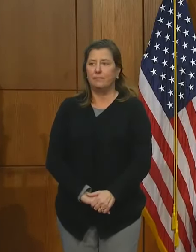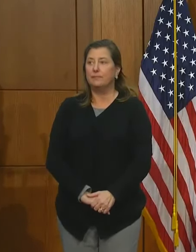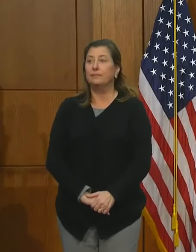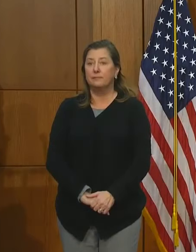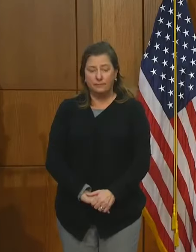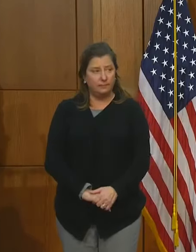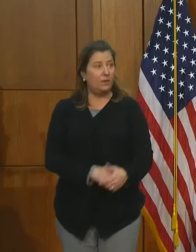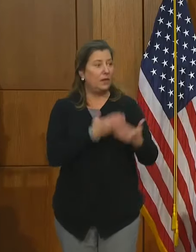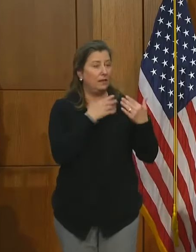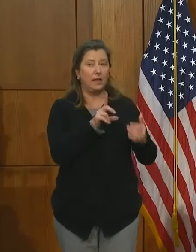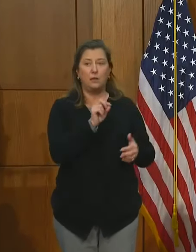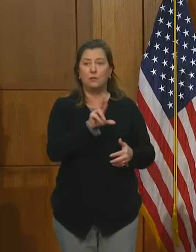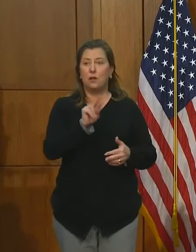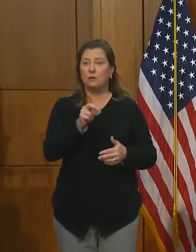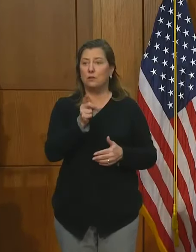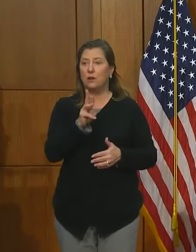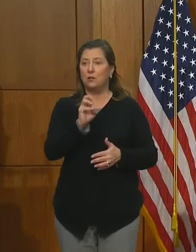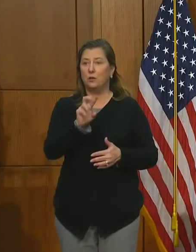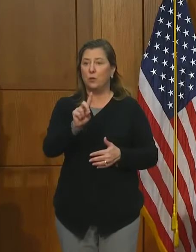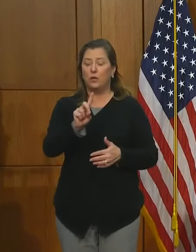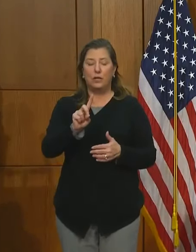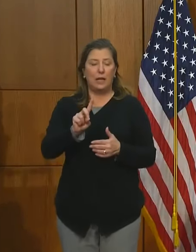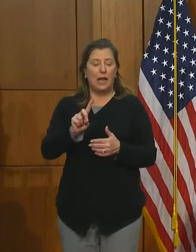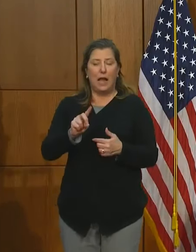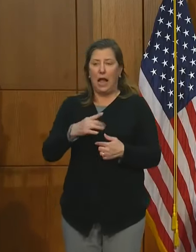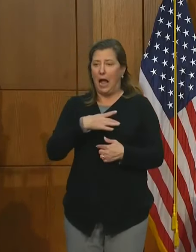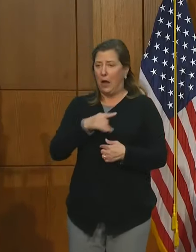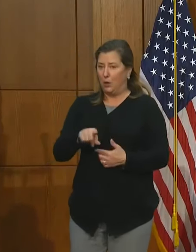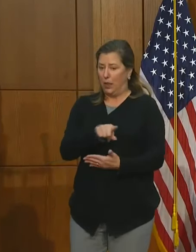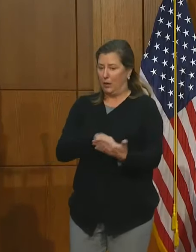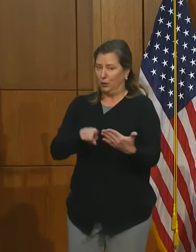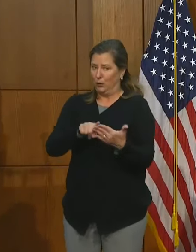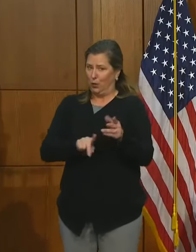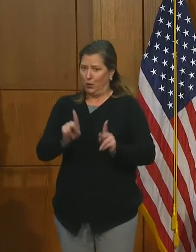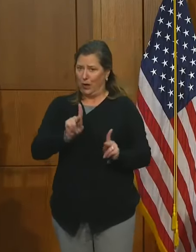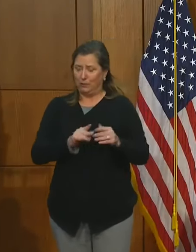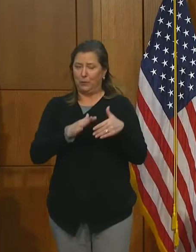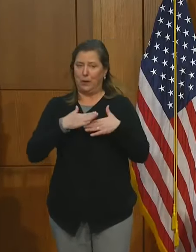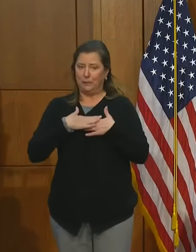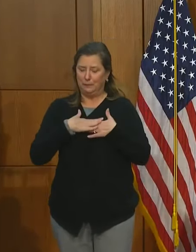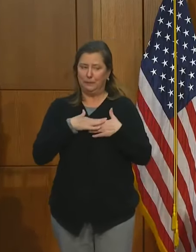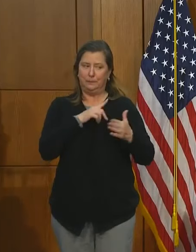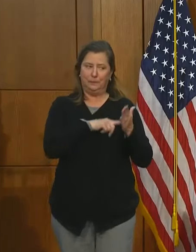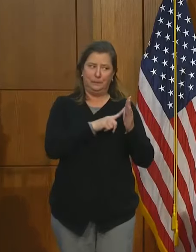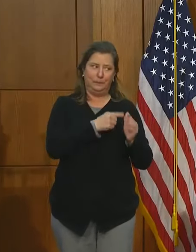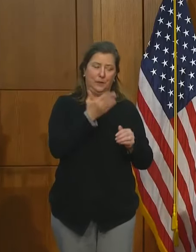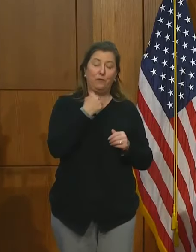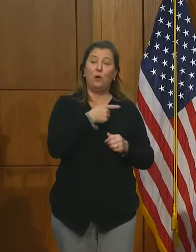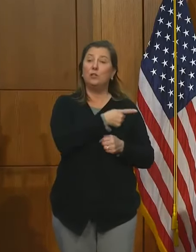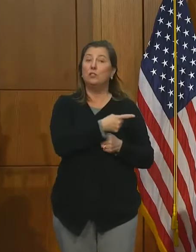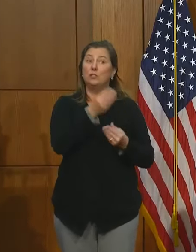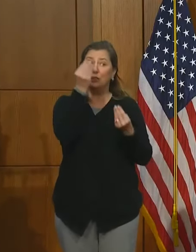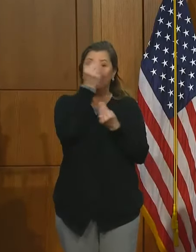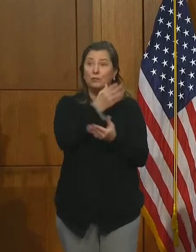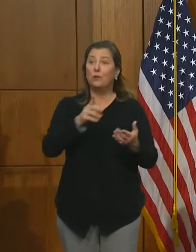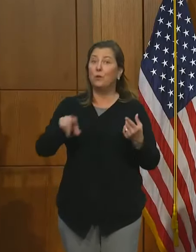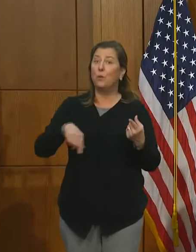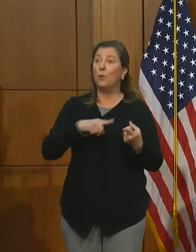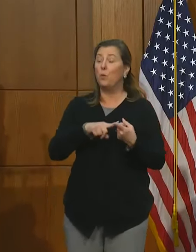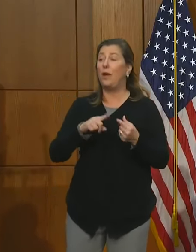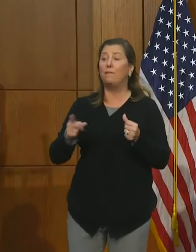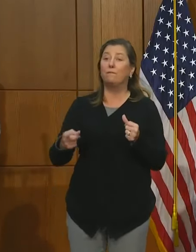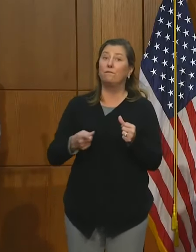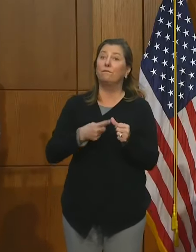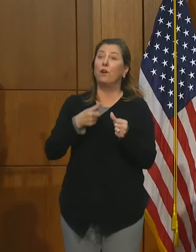Mm-hmm. Thank you, Dr. Underwood, and I'd never like to correct people, but I have corrected her before. Dr. Underwood told you when she